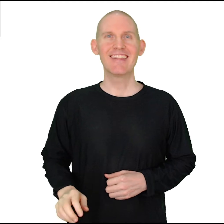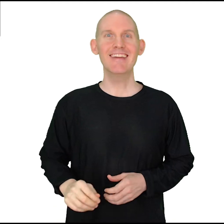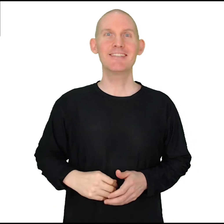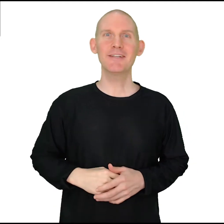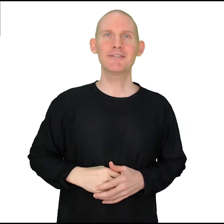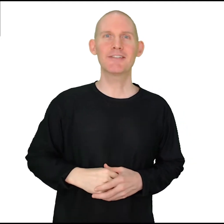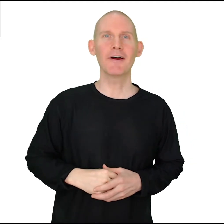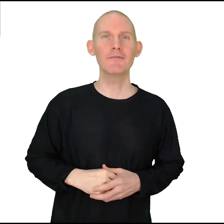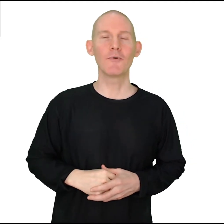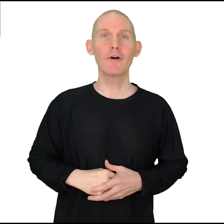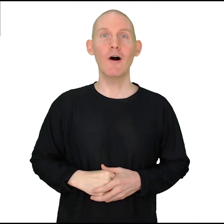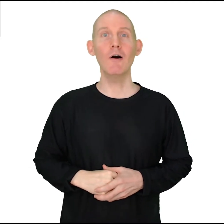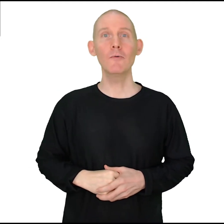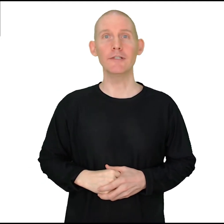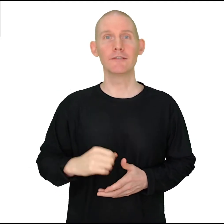This is the sign for always.